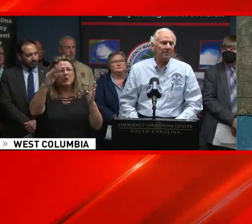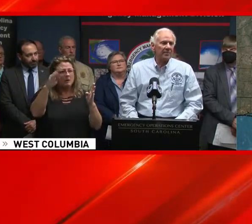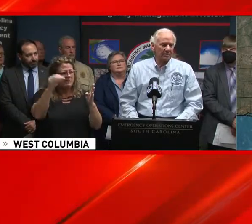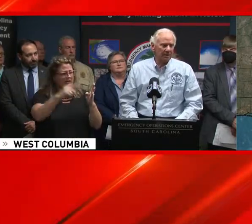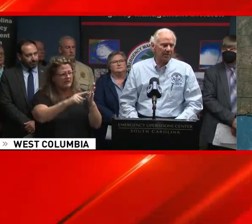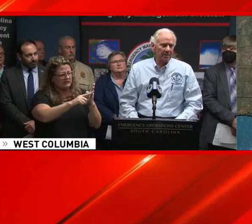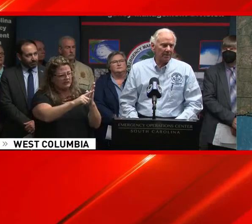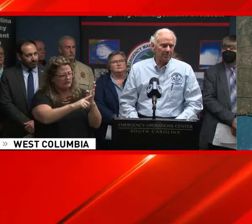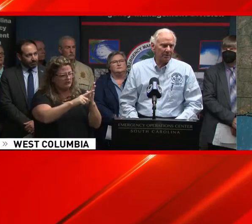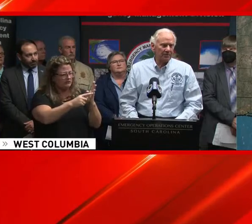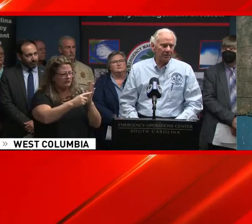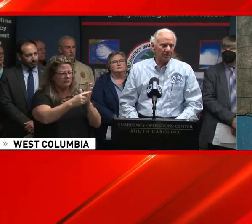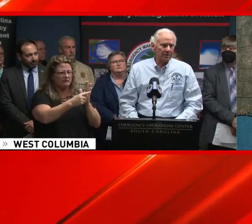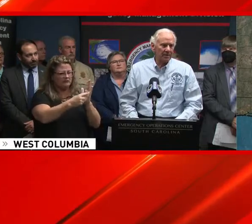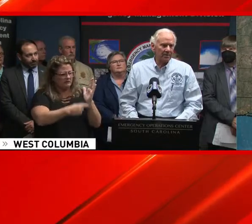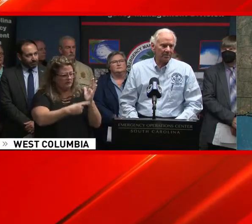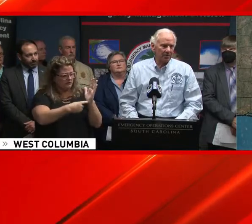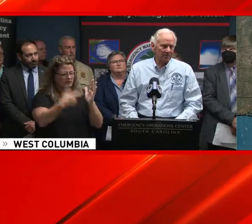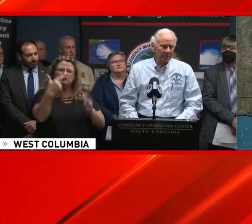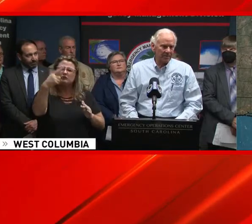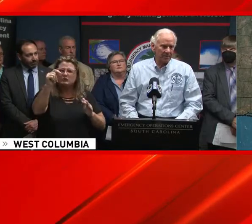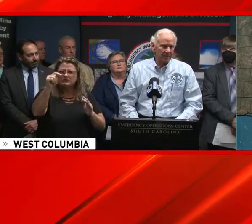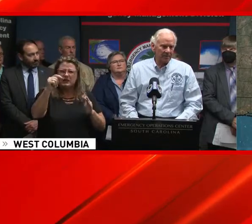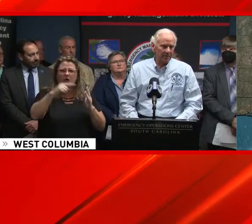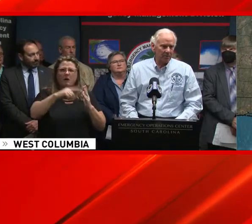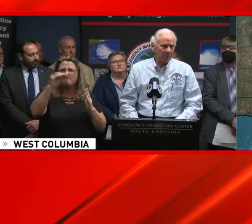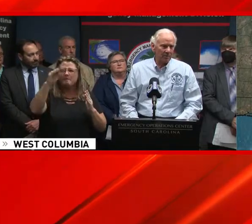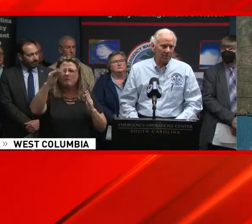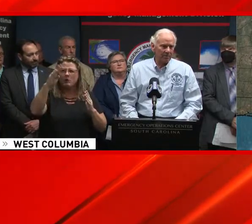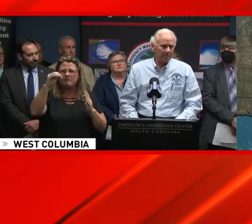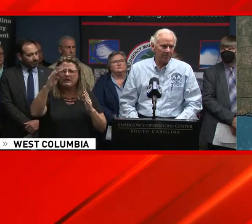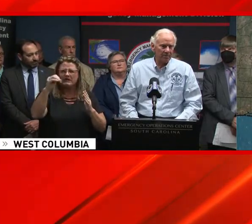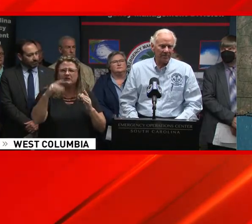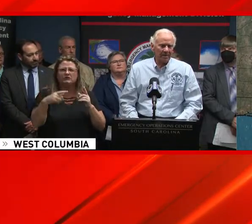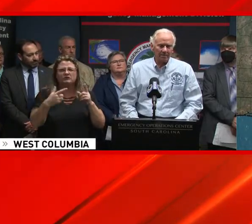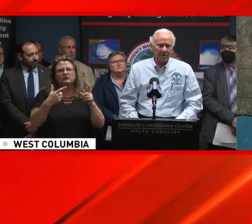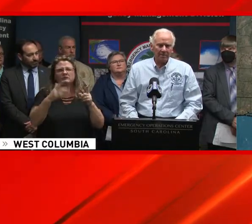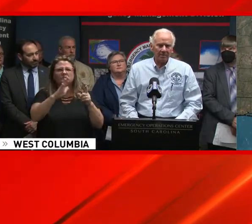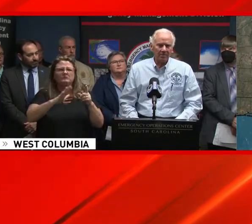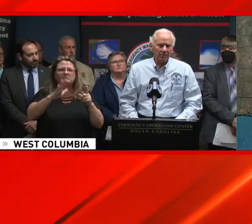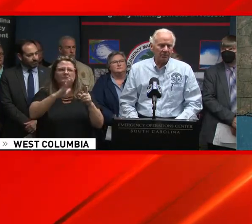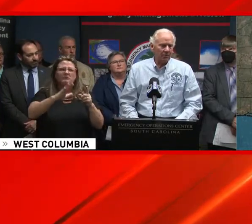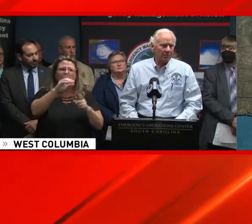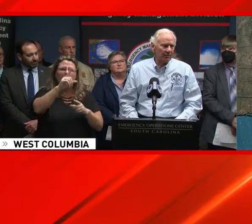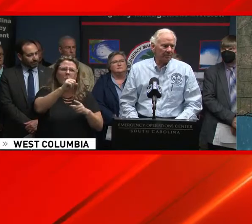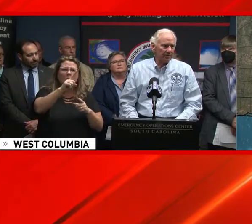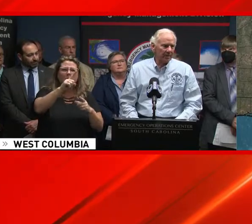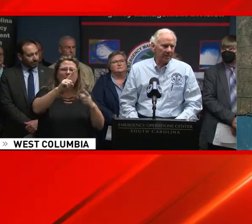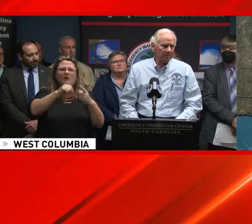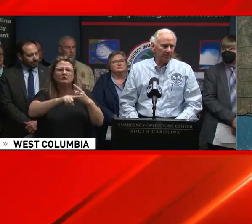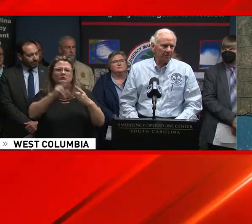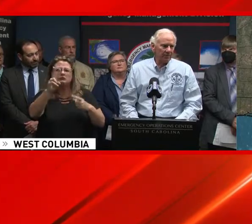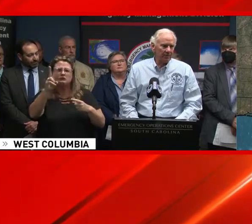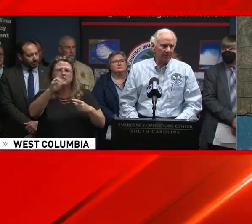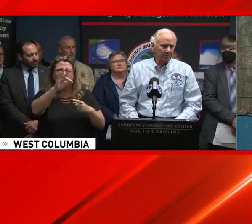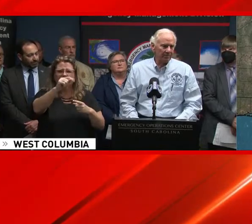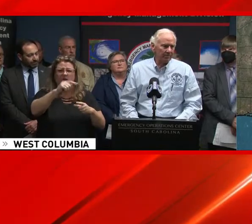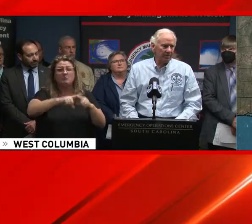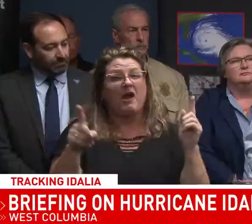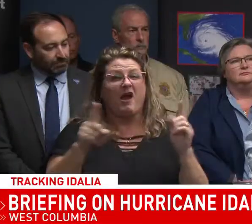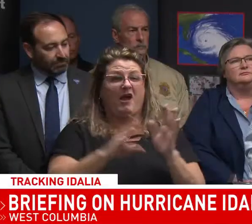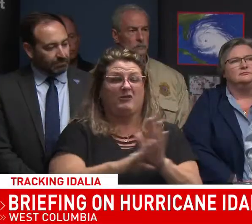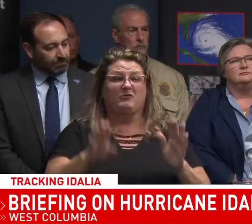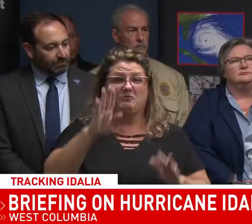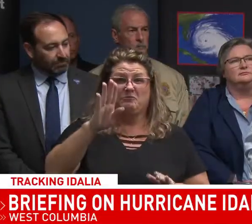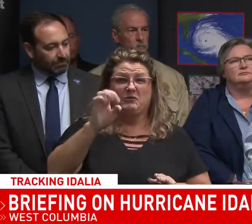say maybe above Georgetown to Myrtle Beach, it might be 1, 2, maybe a few more feet, but down in Beaufort it might